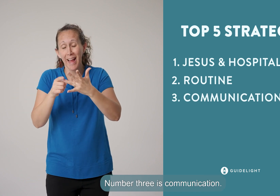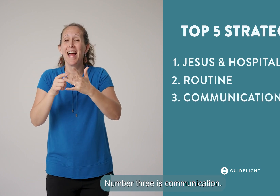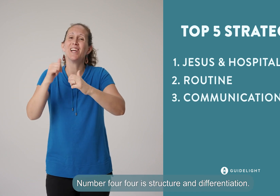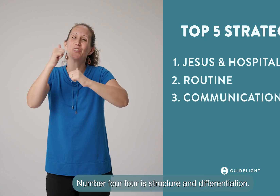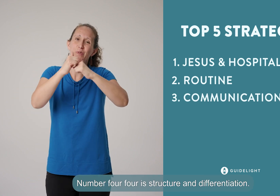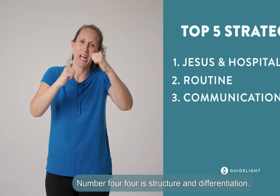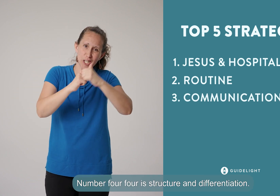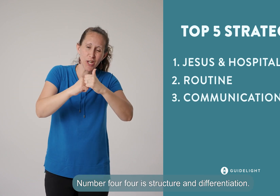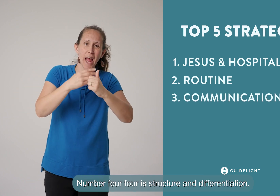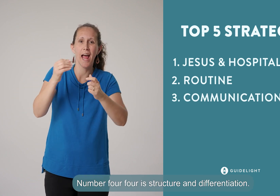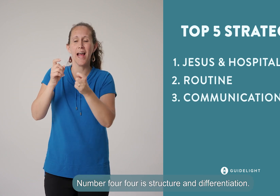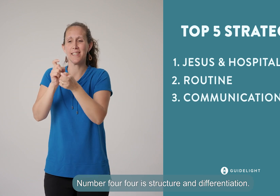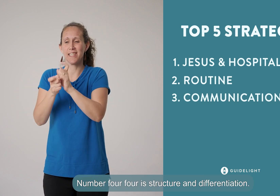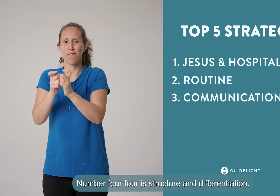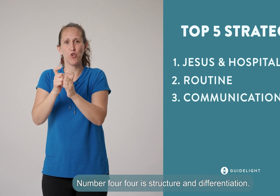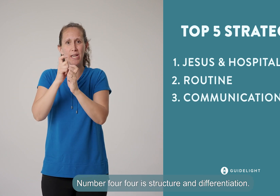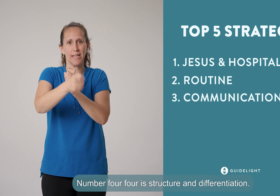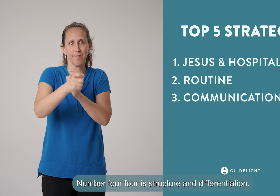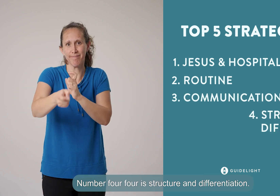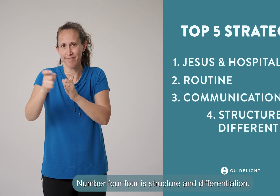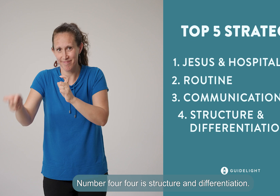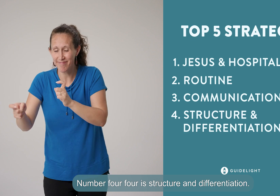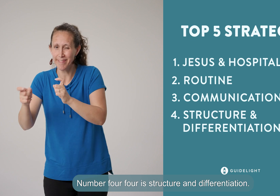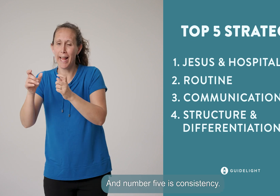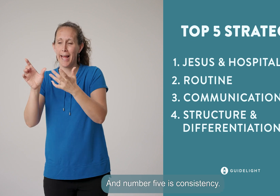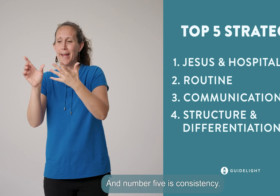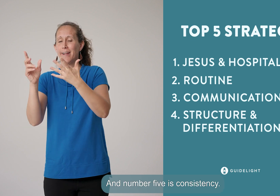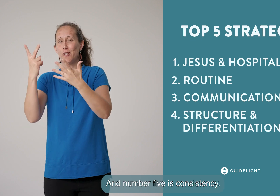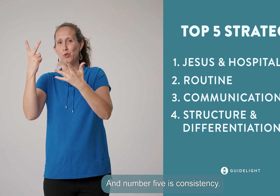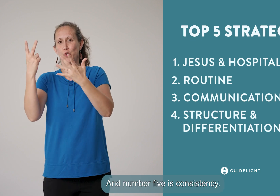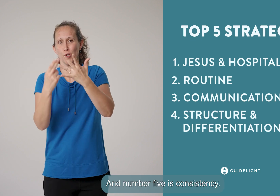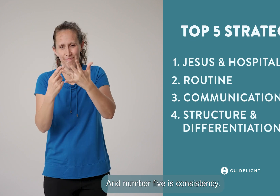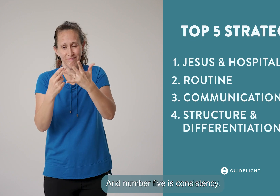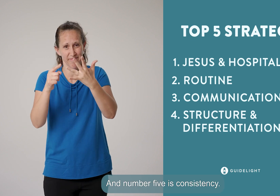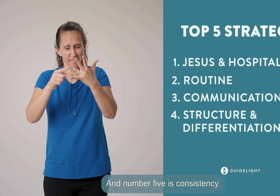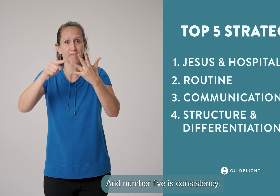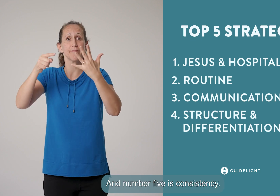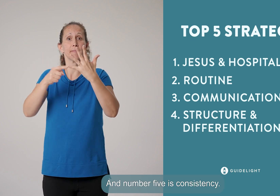communication. Number 4 is structure and differentiation. And number 5 is consistency.